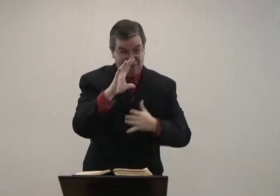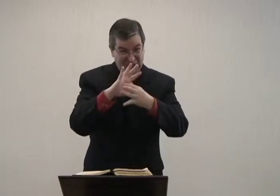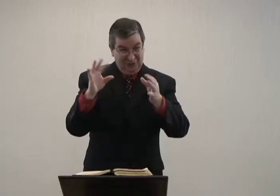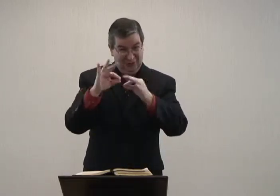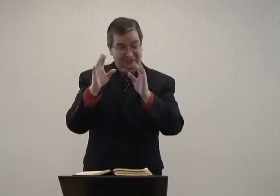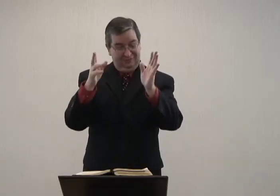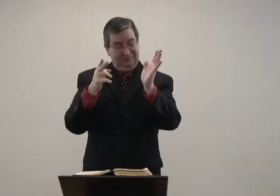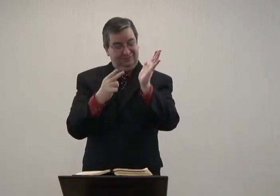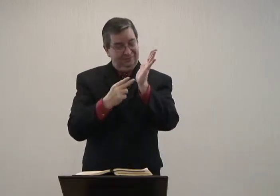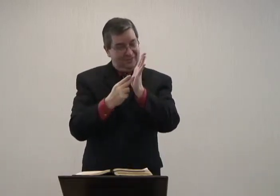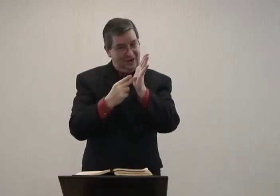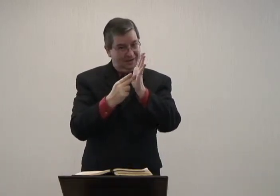Let me tell you a story.